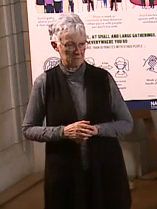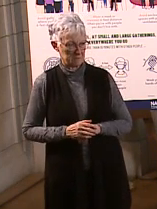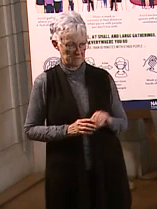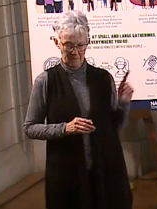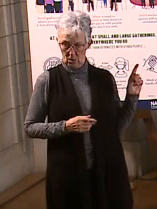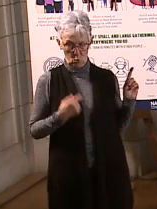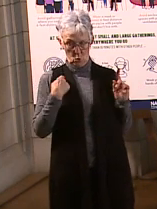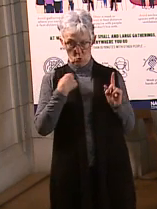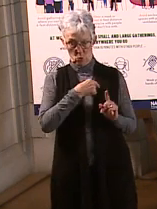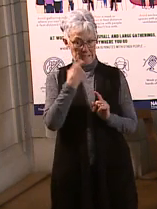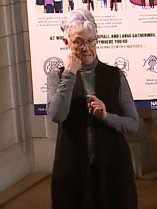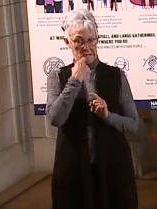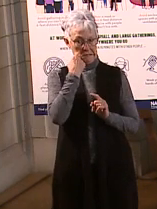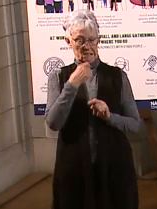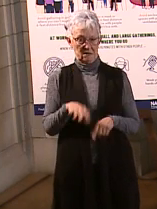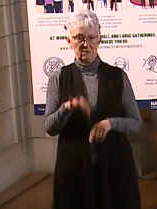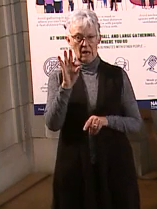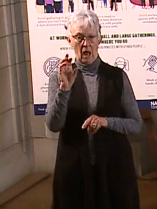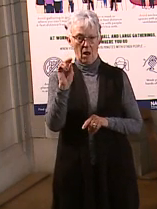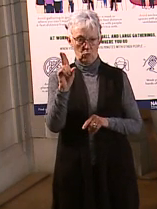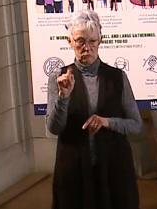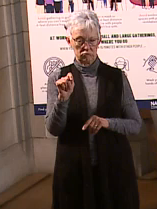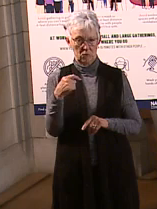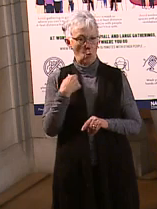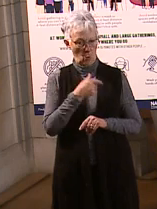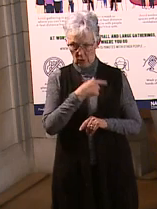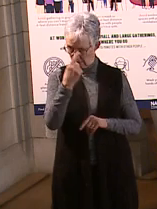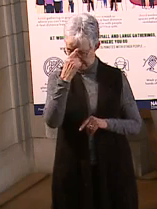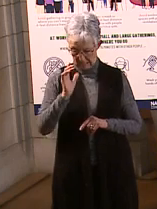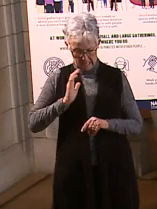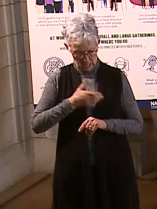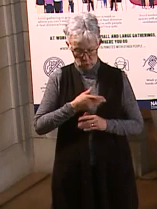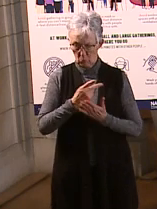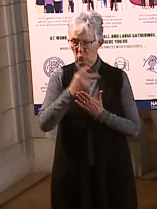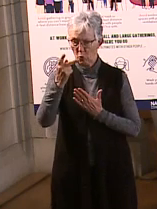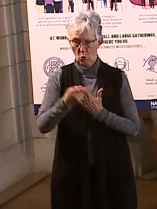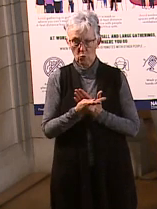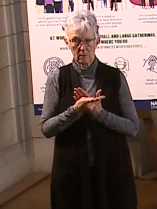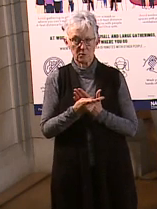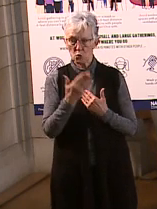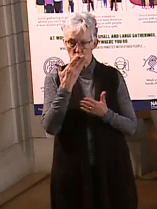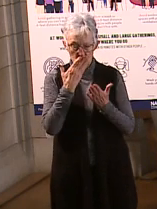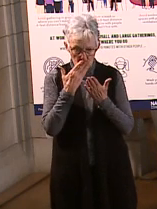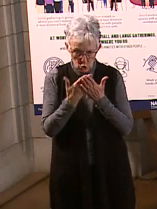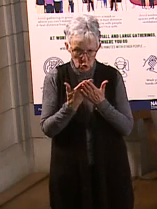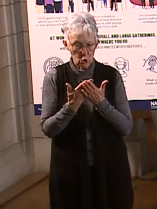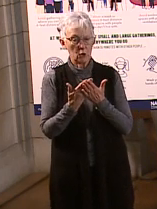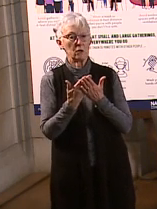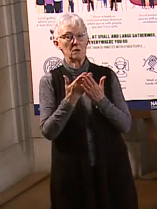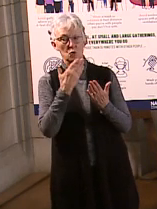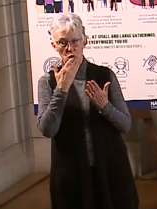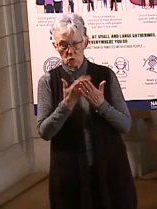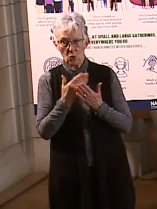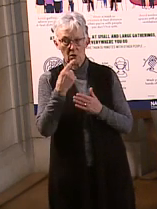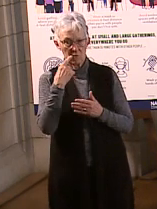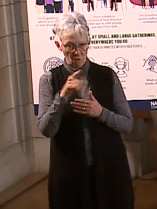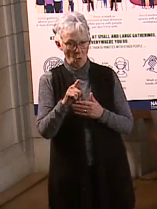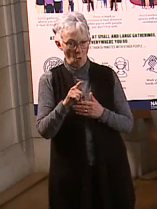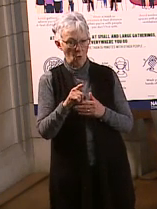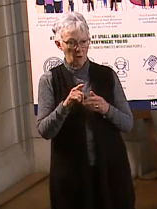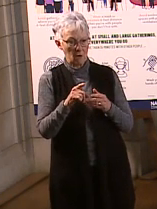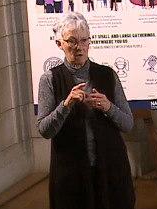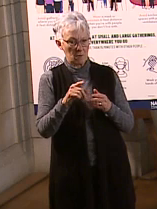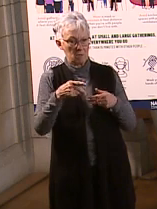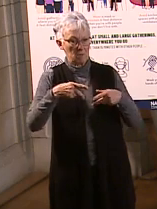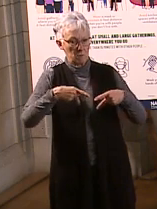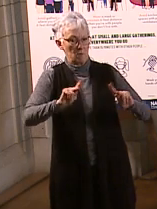few days, and we think we've got a great community engagement program with regard to our Medicaid program here for the expansion. And so